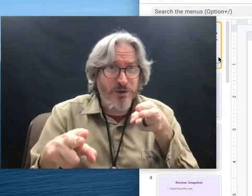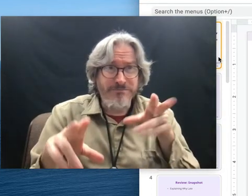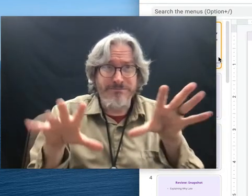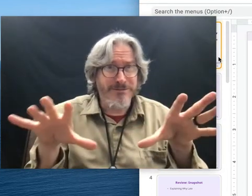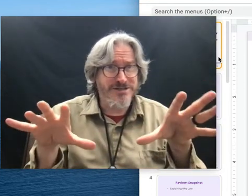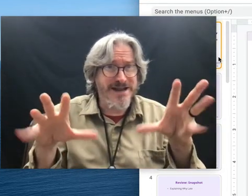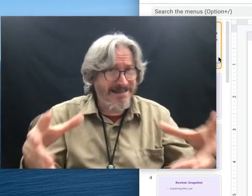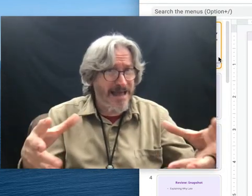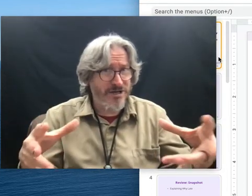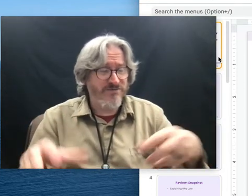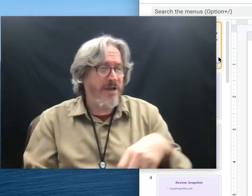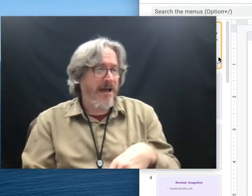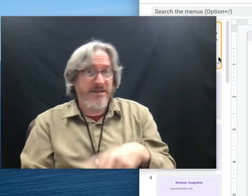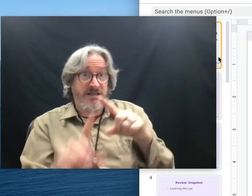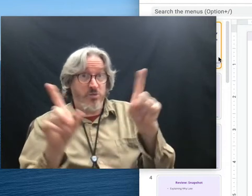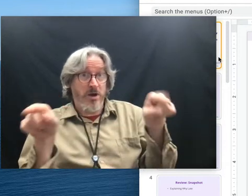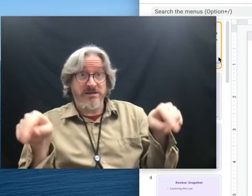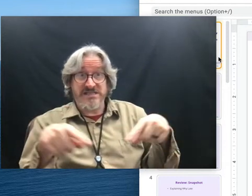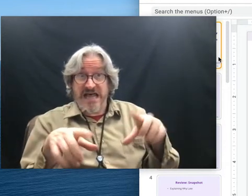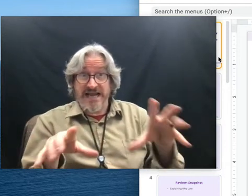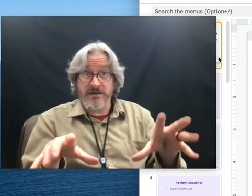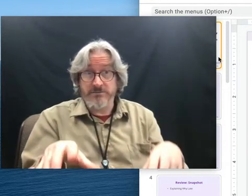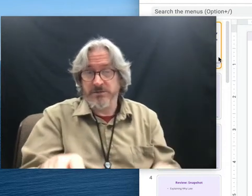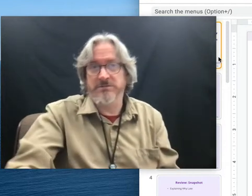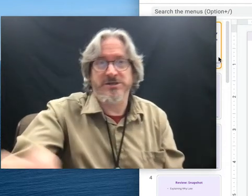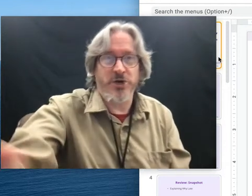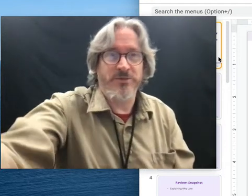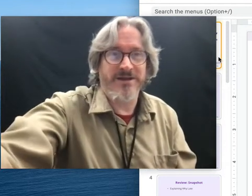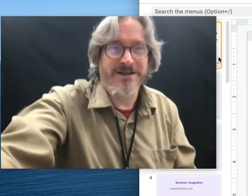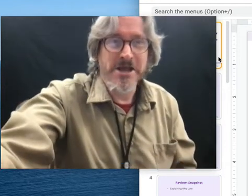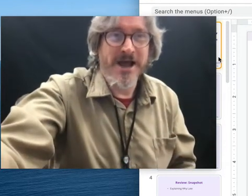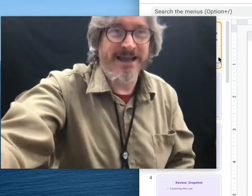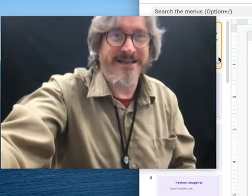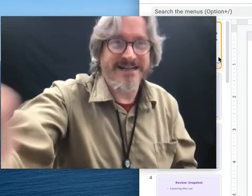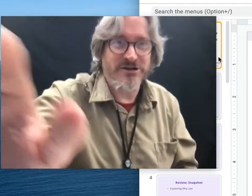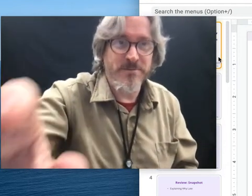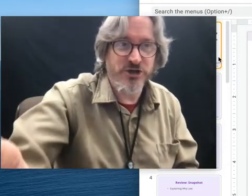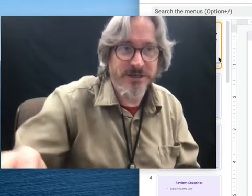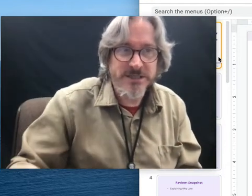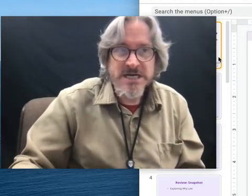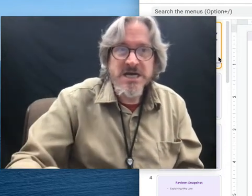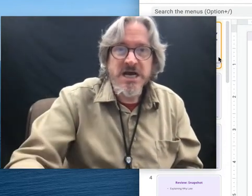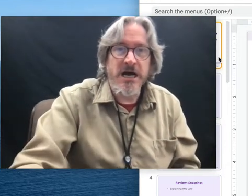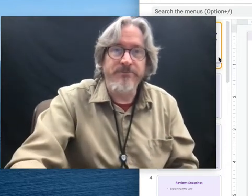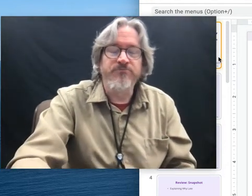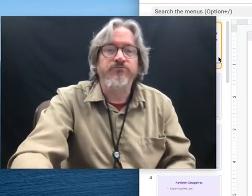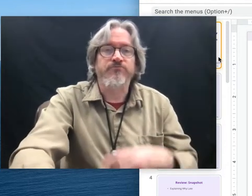quick one. There's not that much vocab. I think it's one slide. So I hate that that's our measurement.